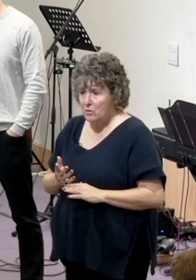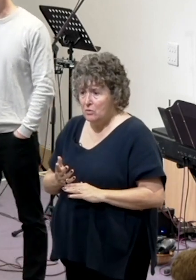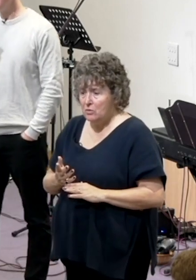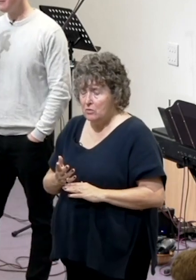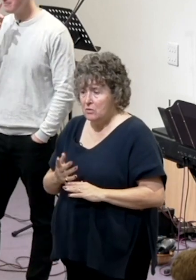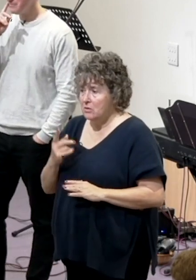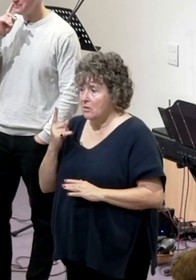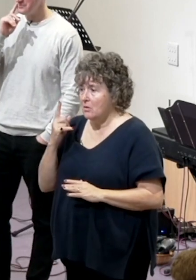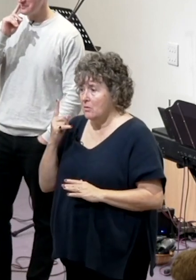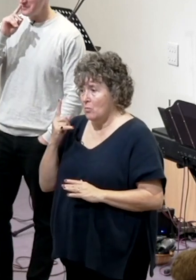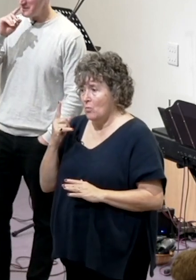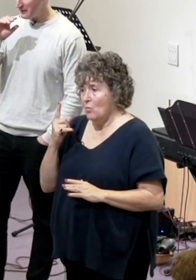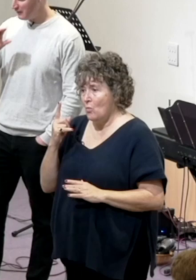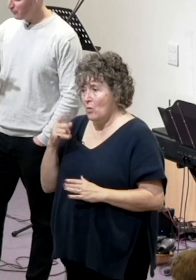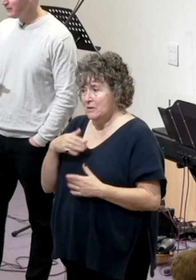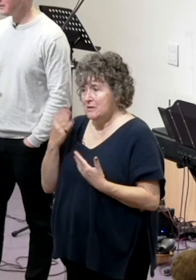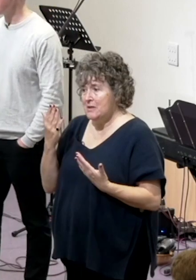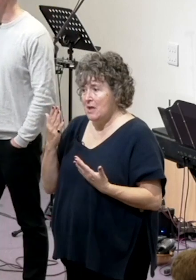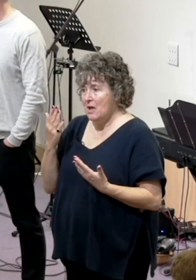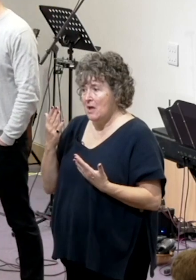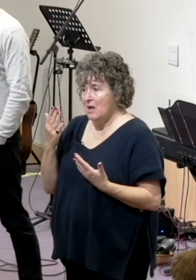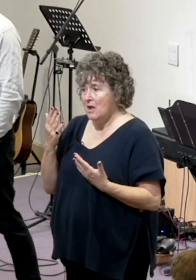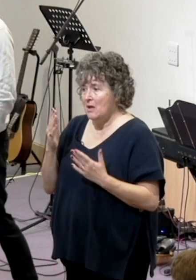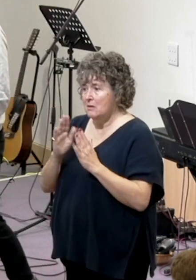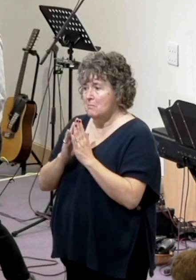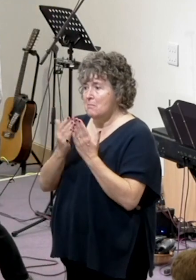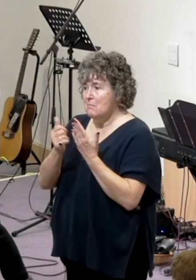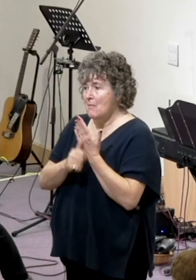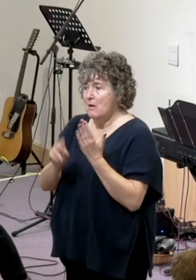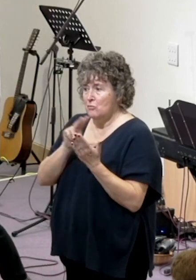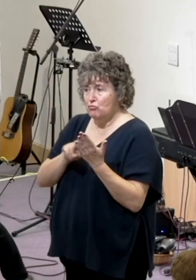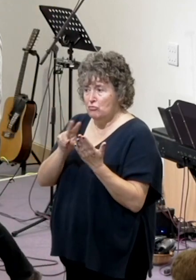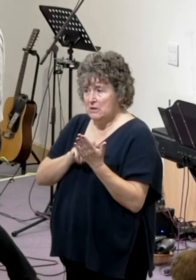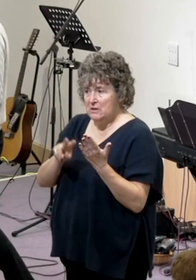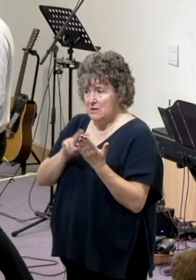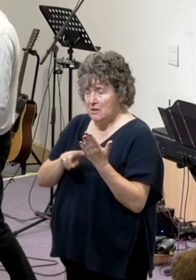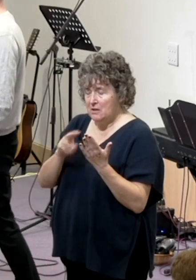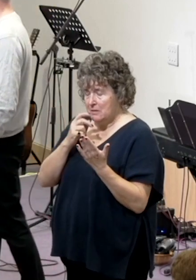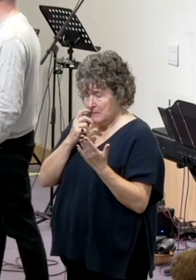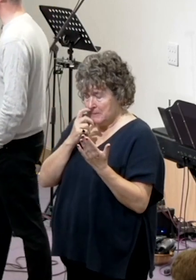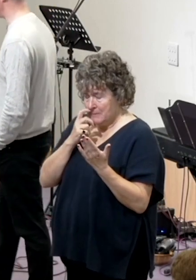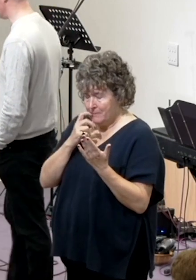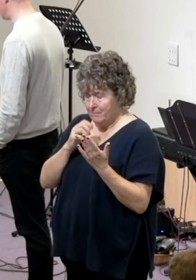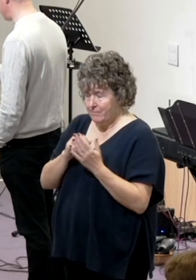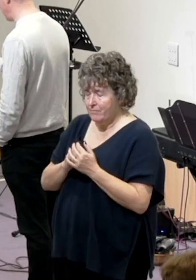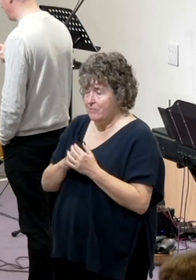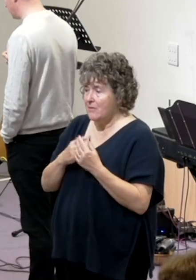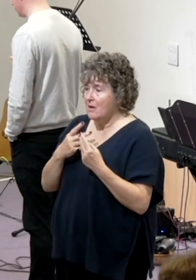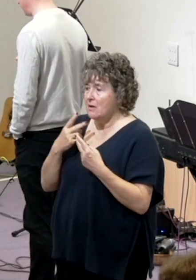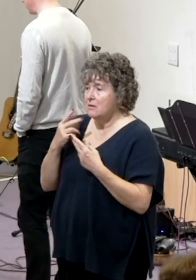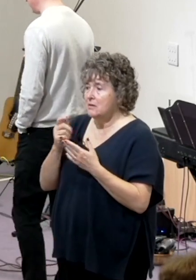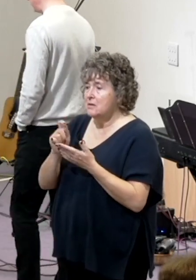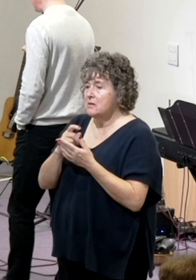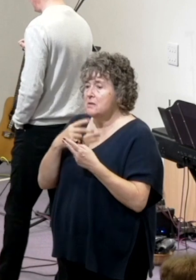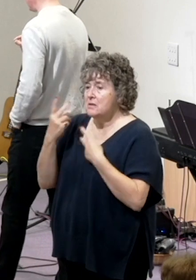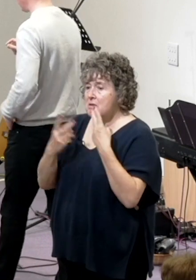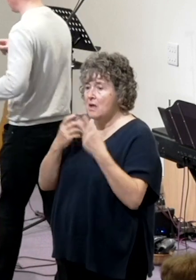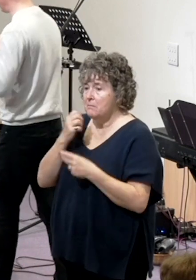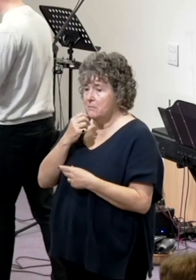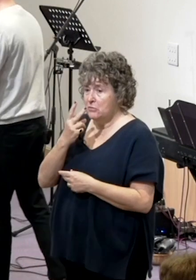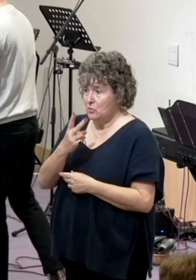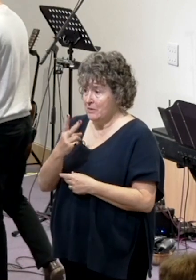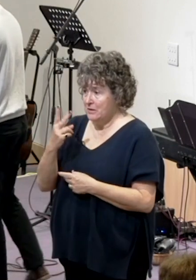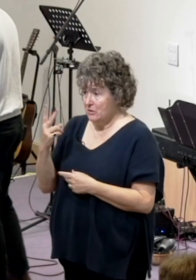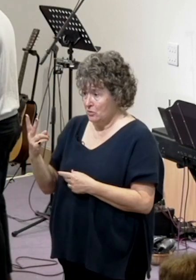one morning, they were reading Psalm 22. And in Psalm 22, it's written by a man called David. And in